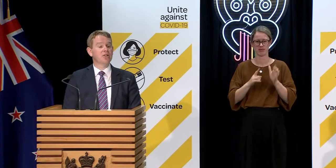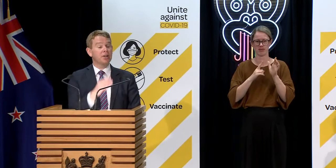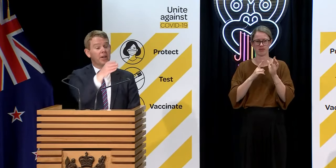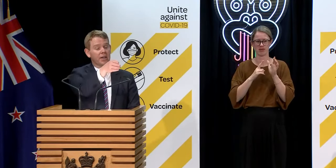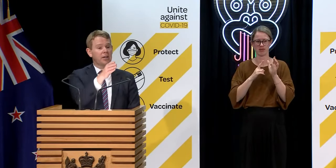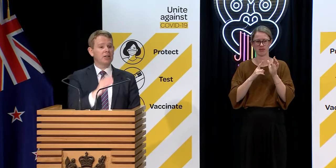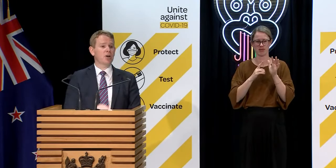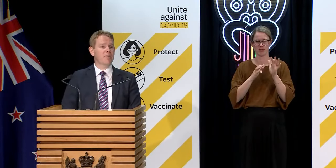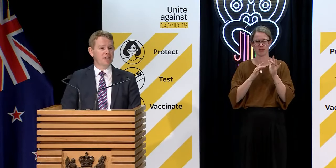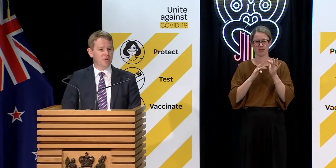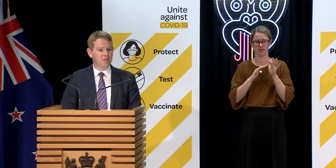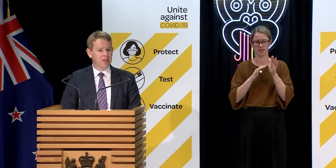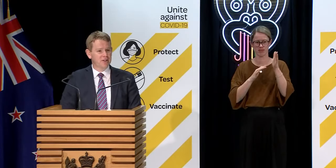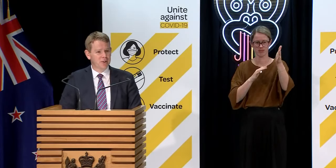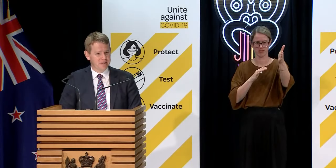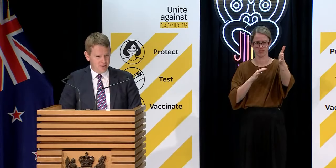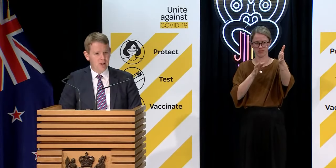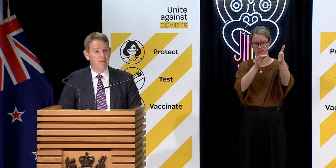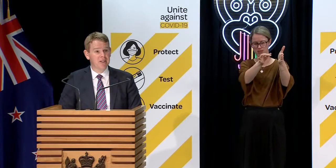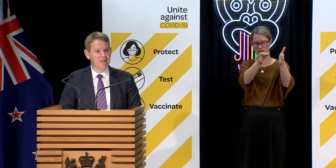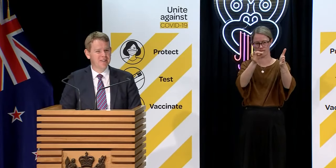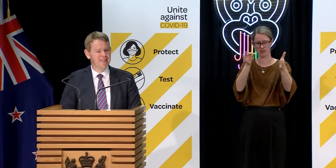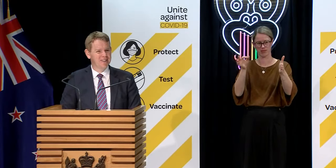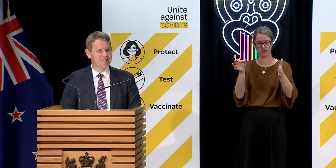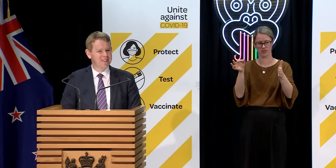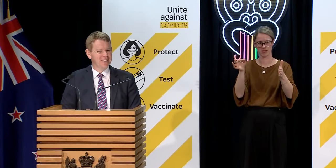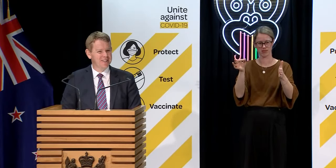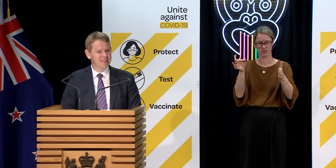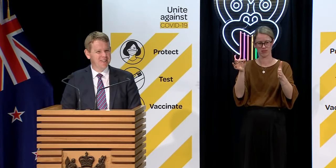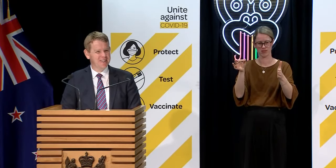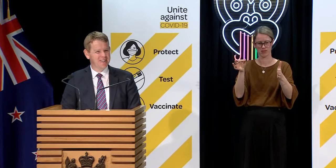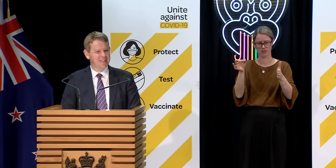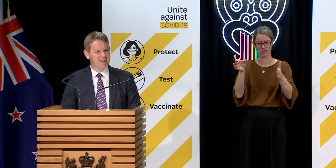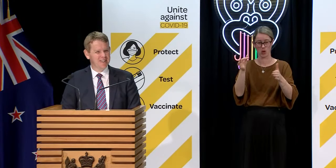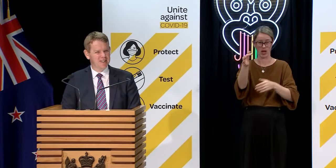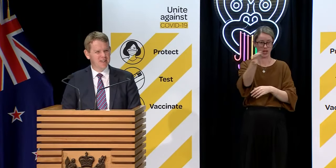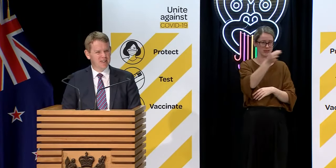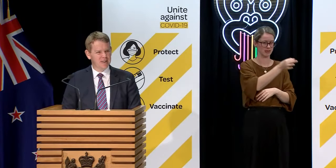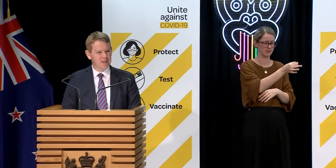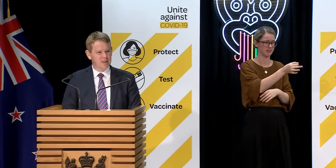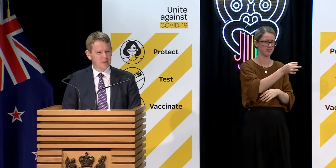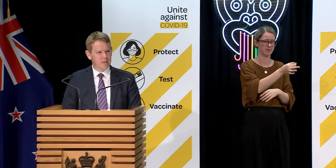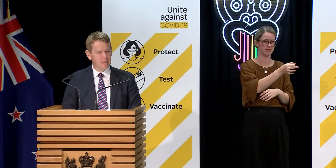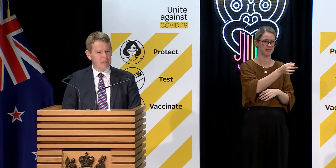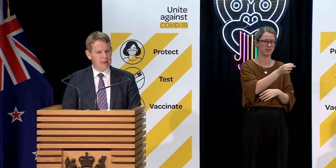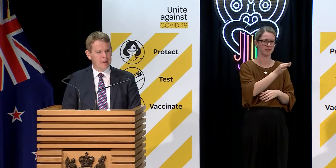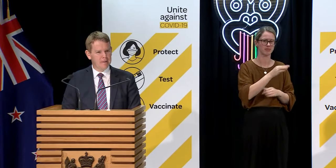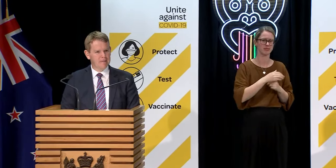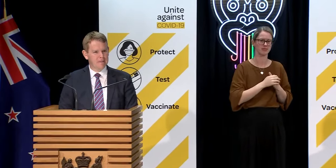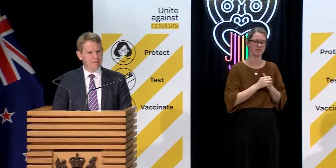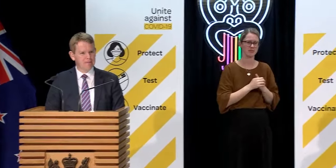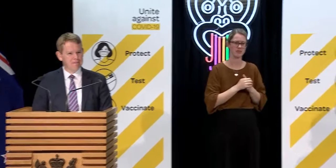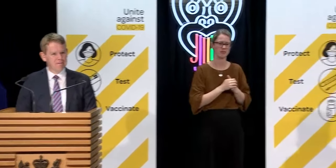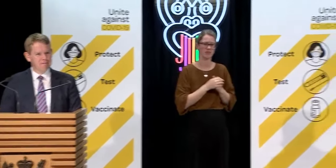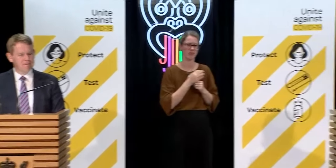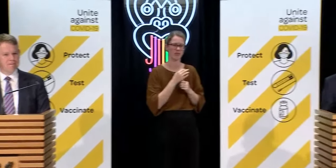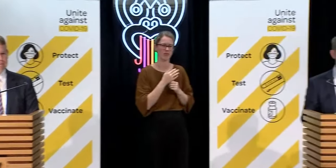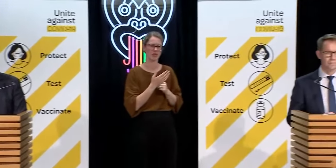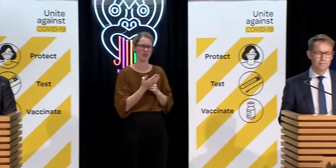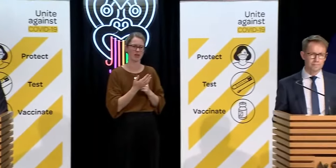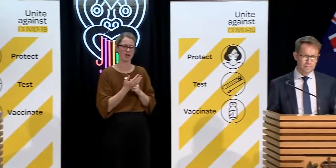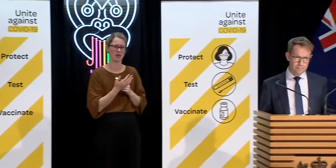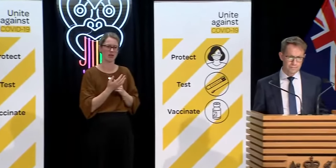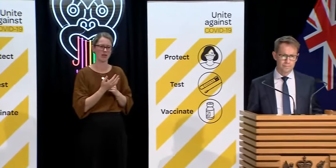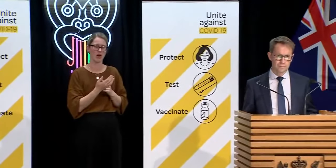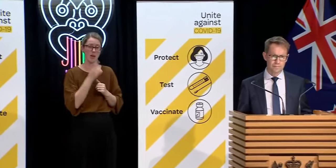Following up on... Oh, sorry. Yeah, actually, I'll come down to you in front. Sorry. Now I'll come back to you. Dr. Bloomfield, just following up on what you were saying earlier, that there's been more people who've come forward